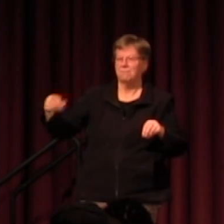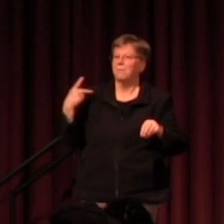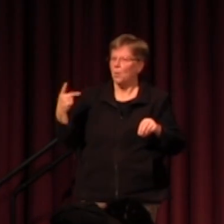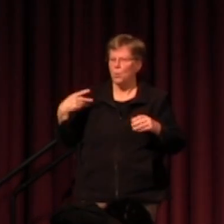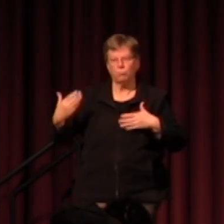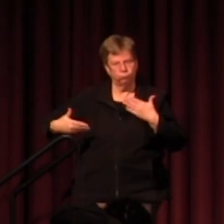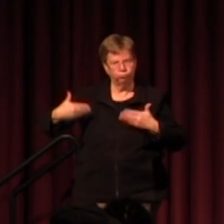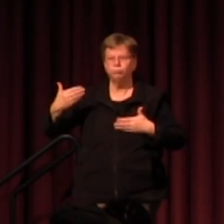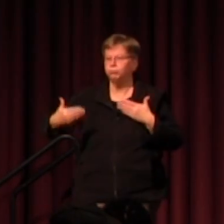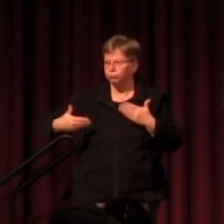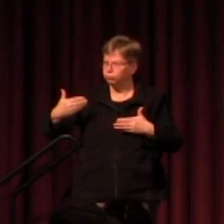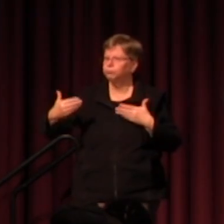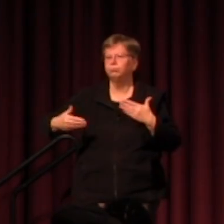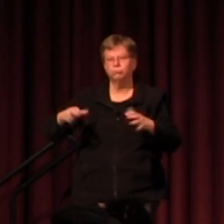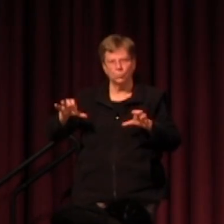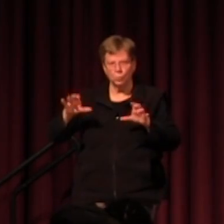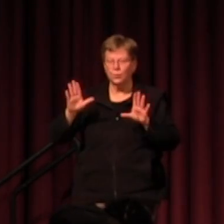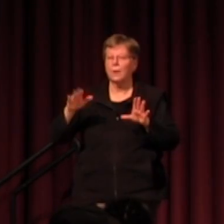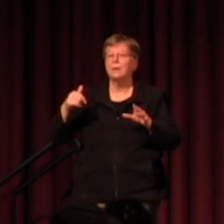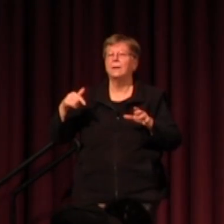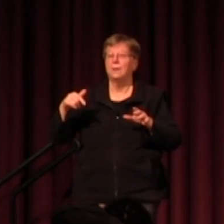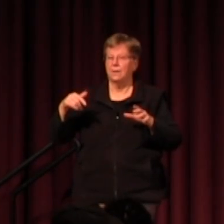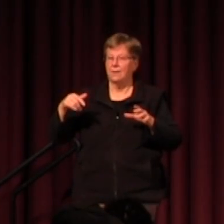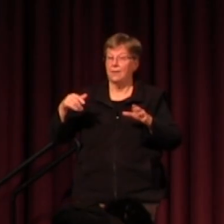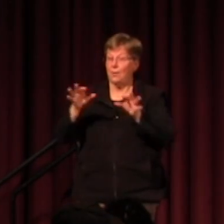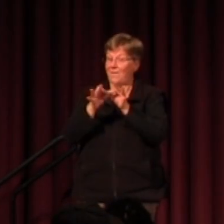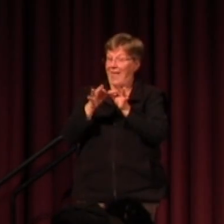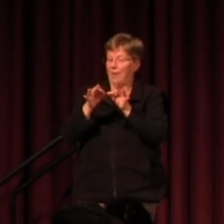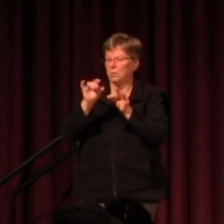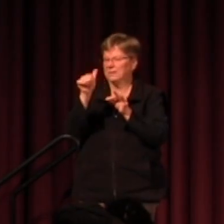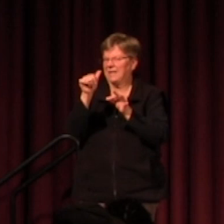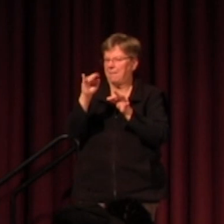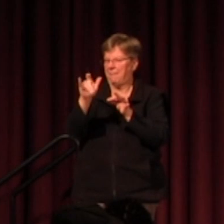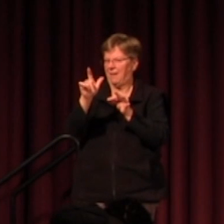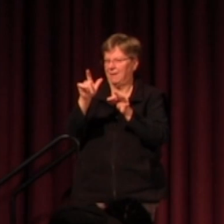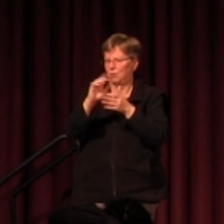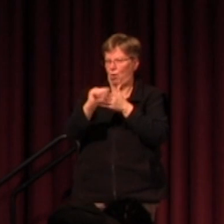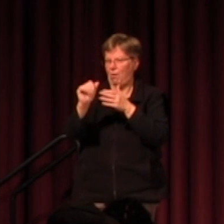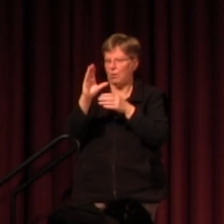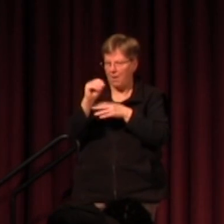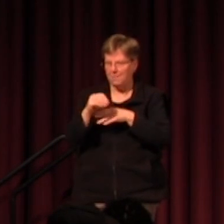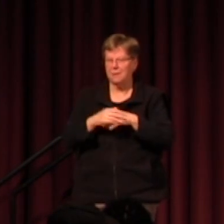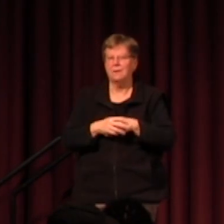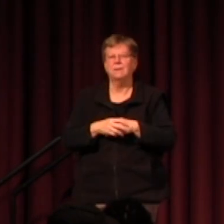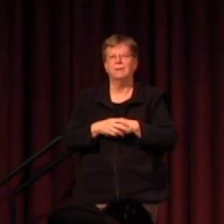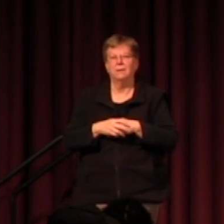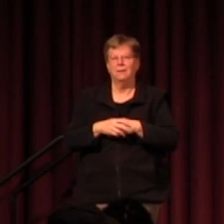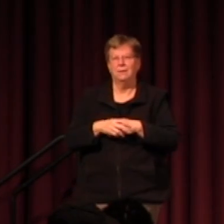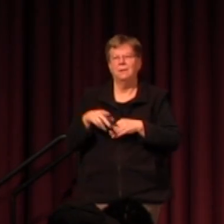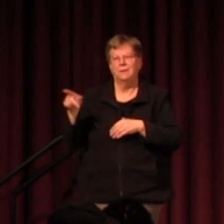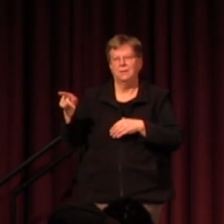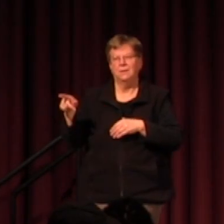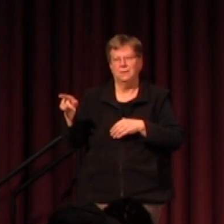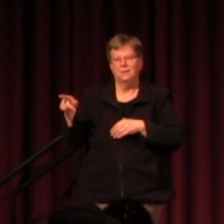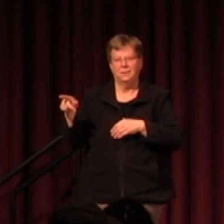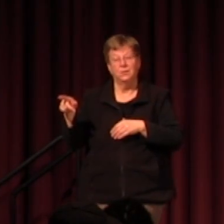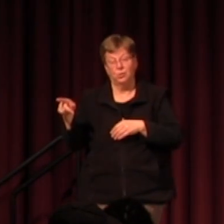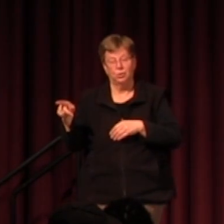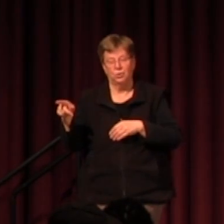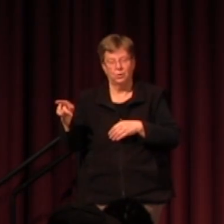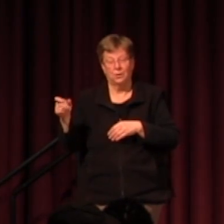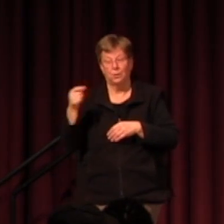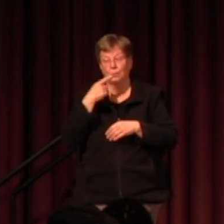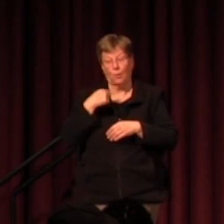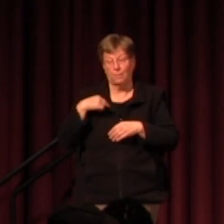great. Our thought experiment, we had a $10 million company. Like, we were doing great. She was quick to point out that means that she's worth $7.5